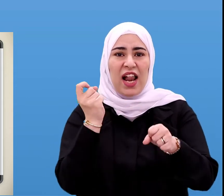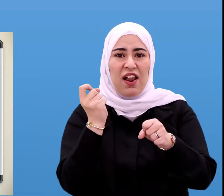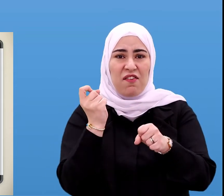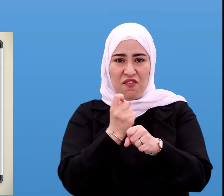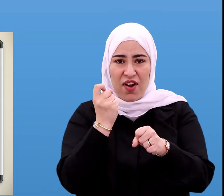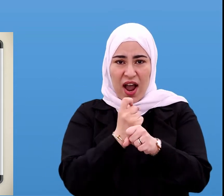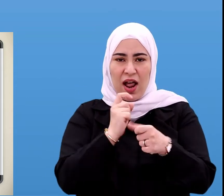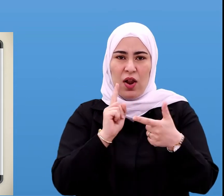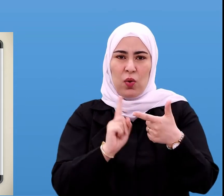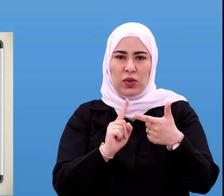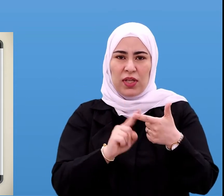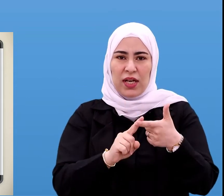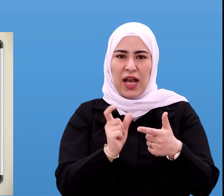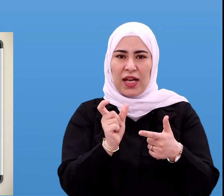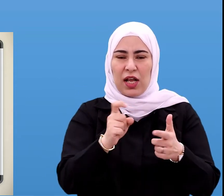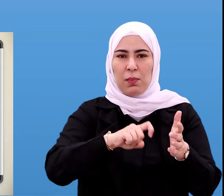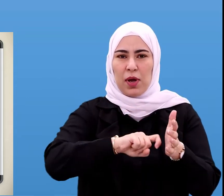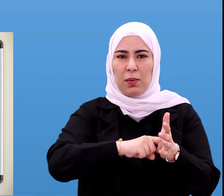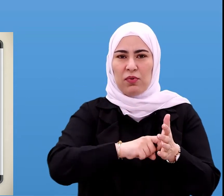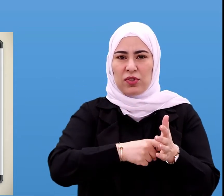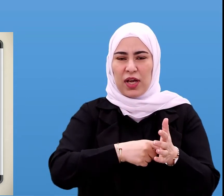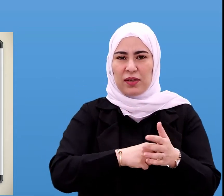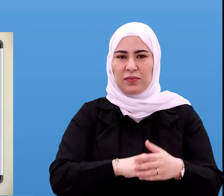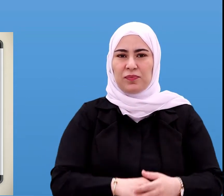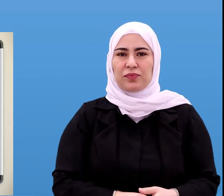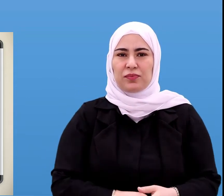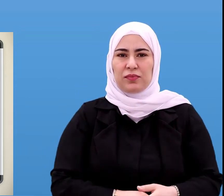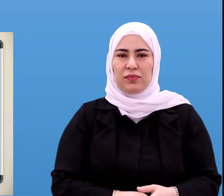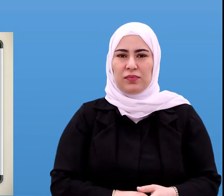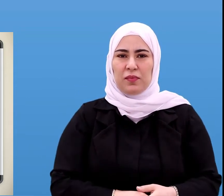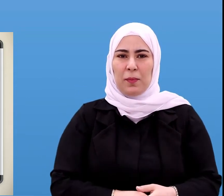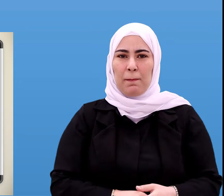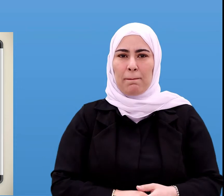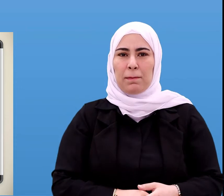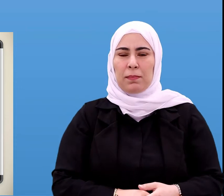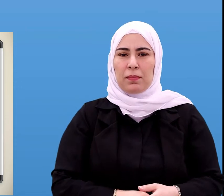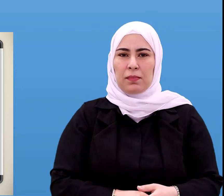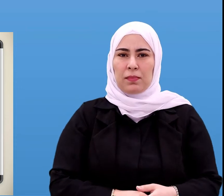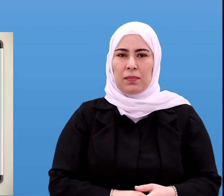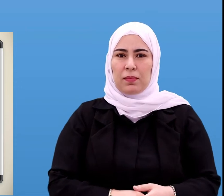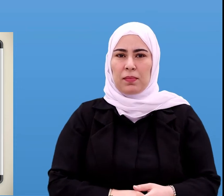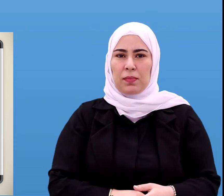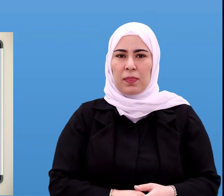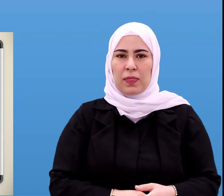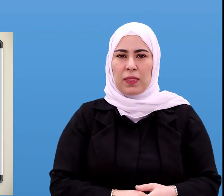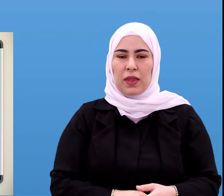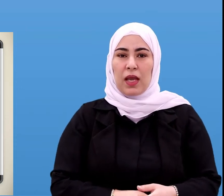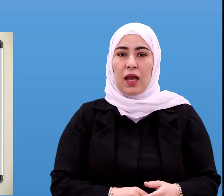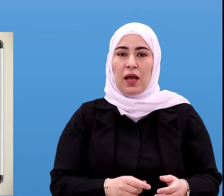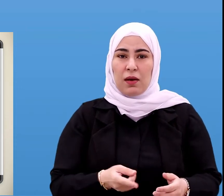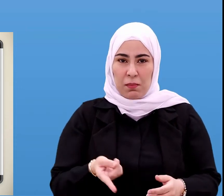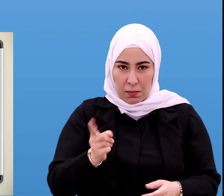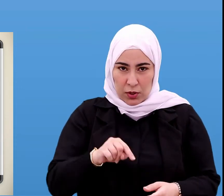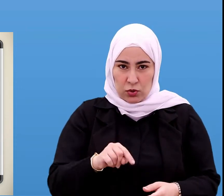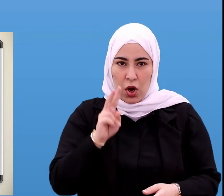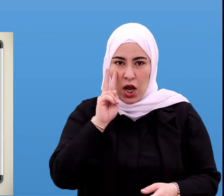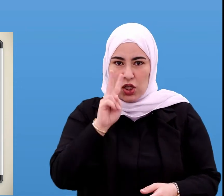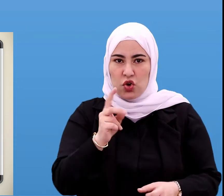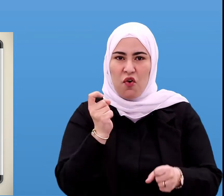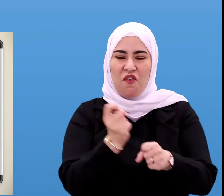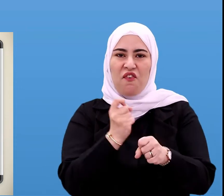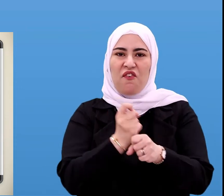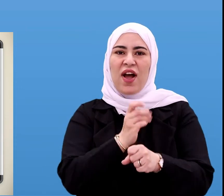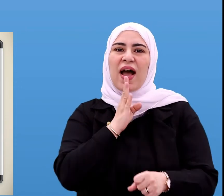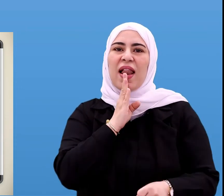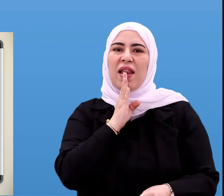Another way to recognize a past simple sentence is to look for the verb to be in it and see